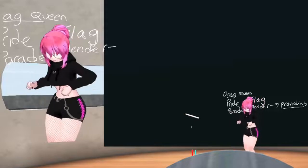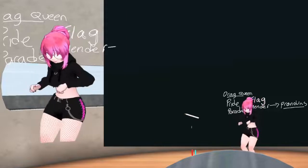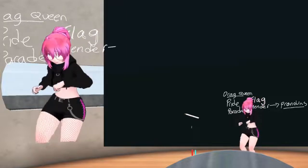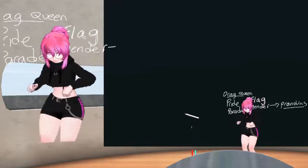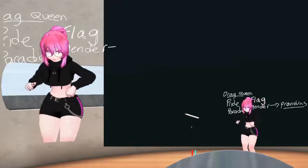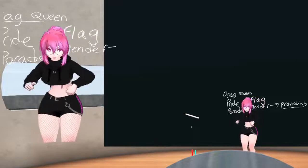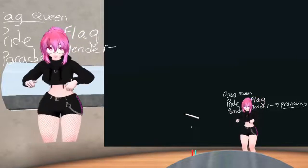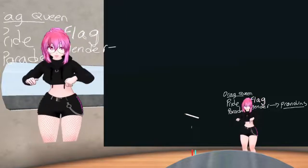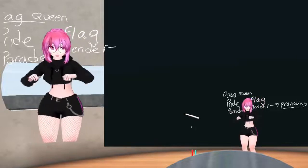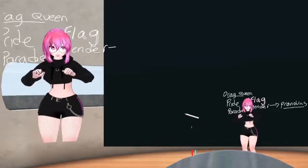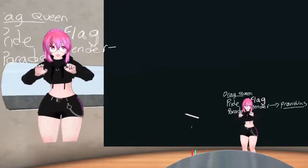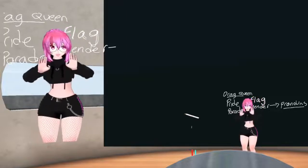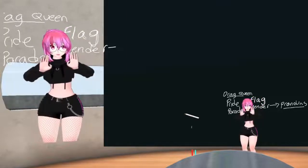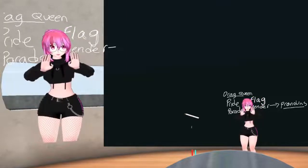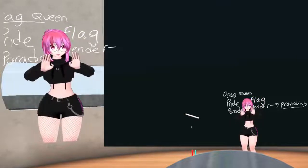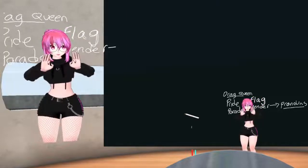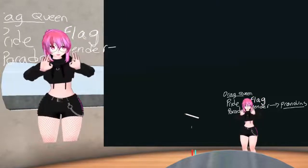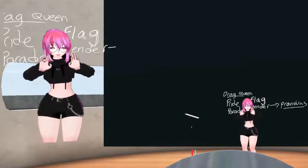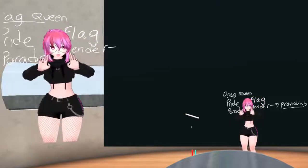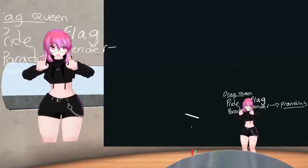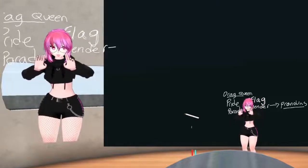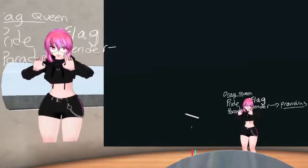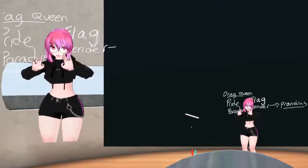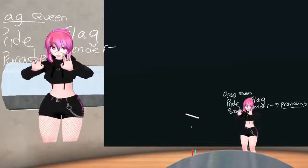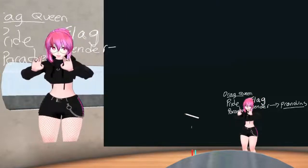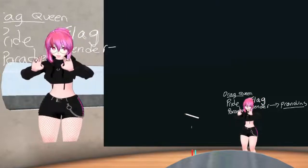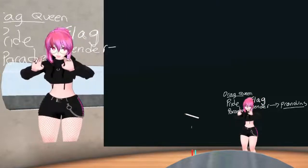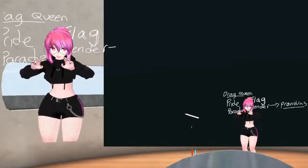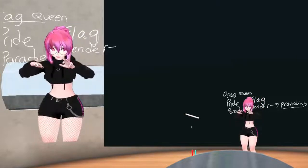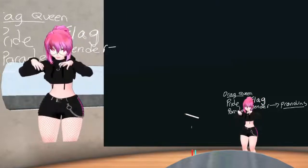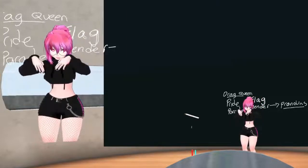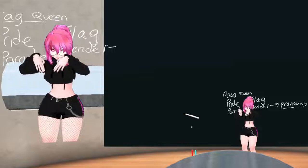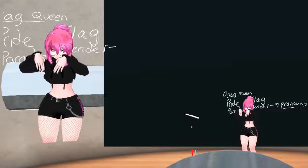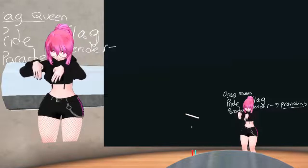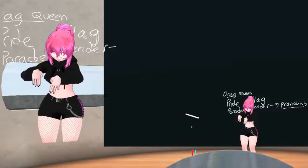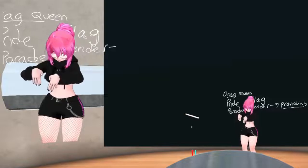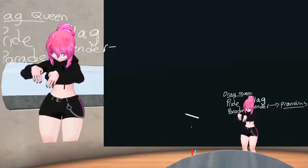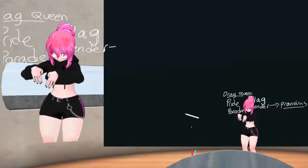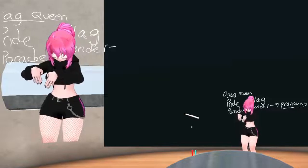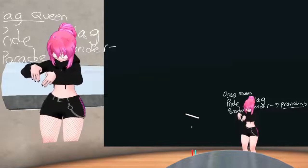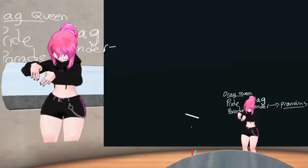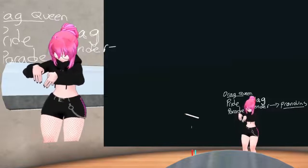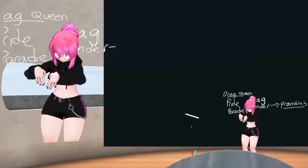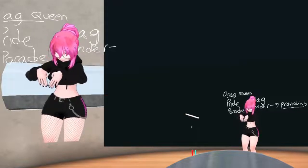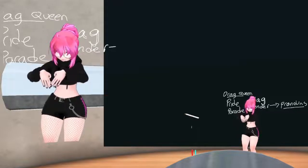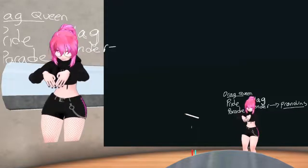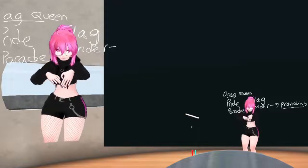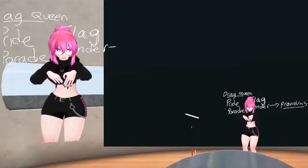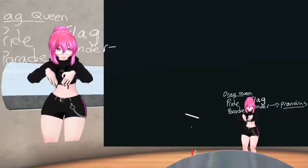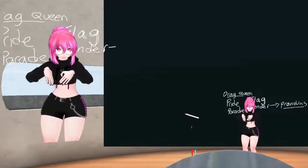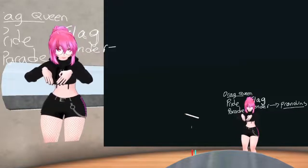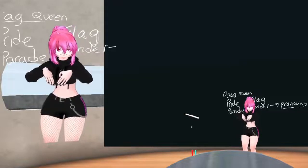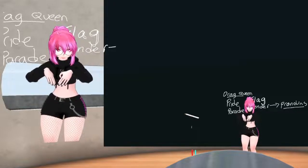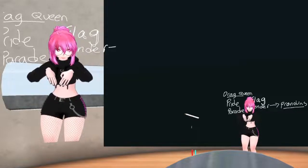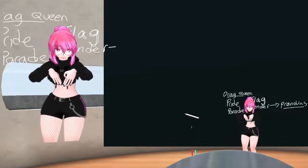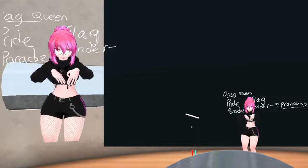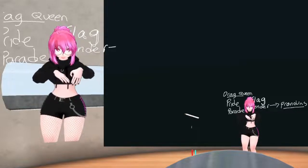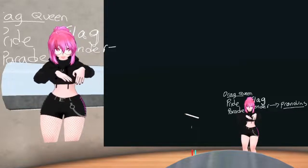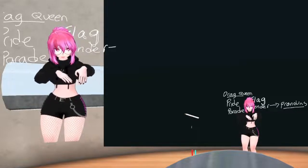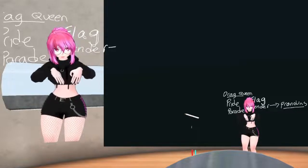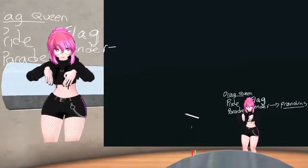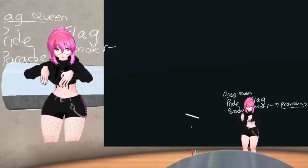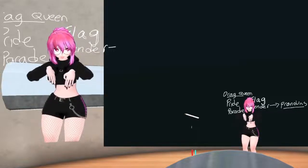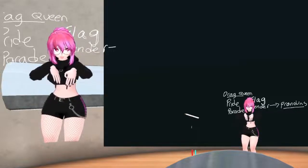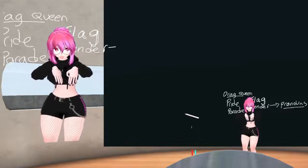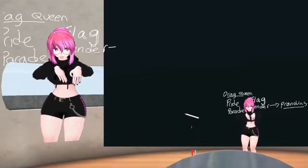marching, right? So you're imagining each of your little fingers are people, and then you have them walking together, and they're